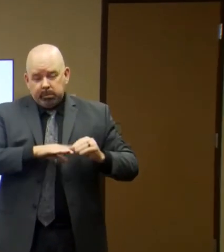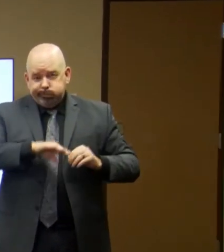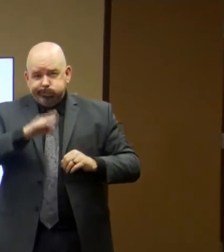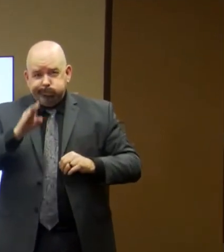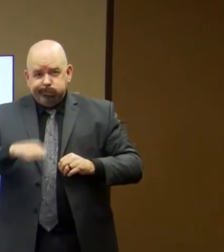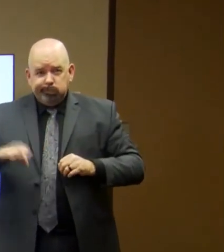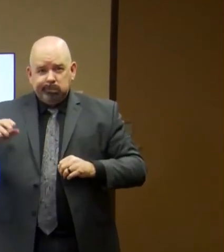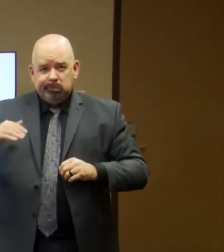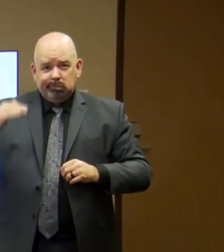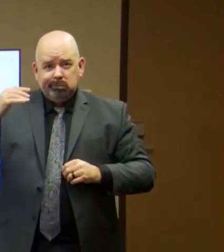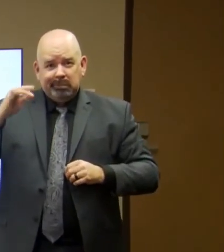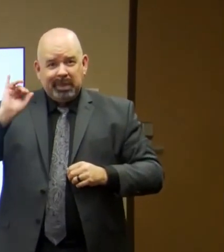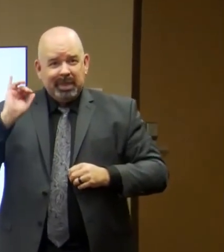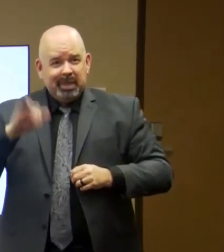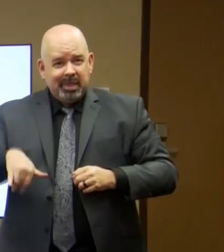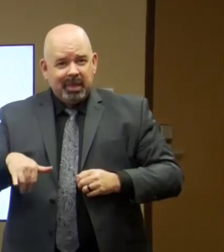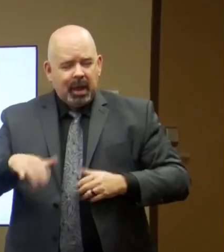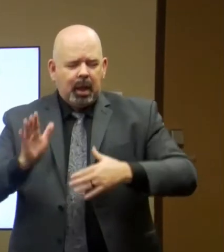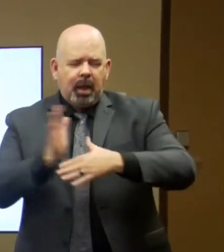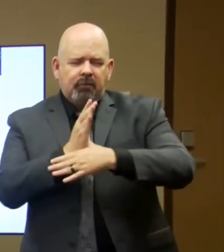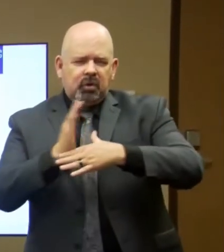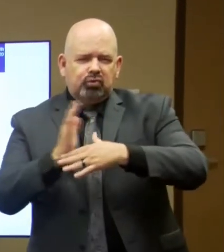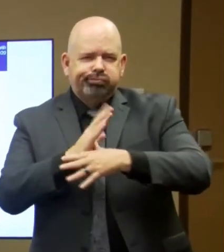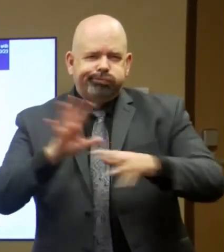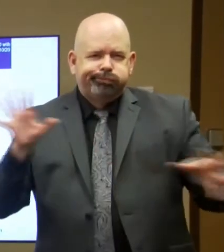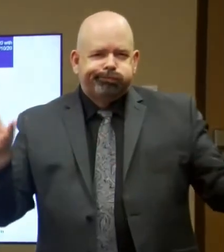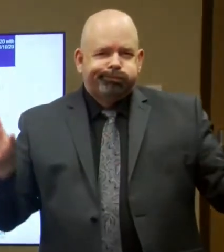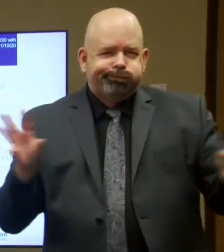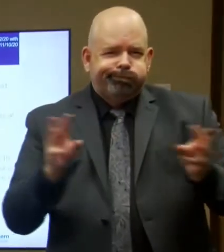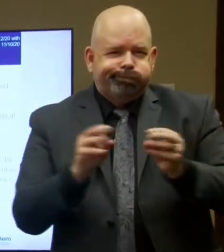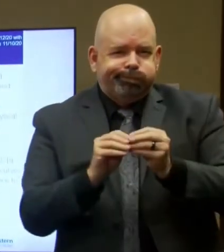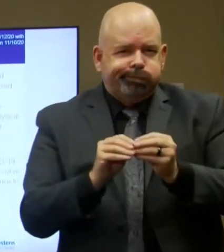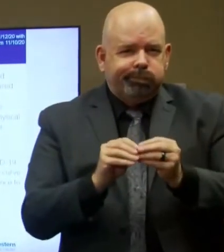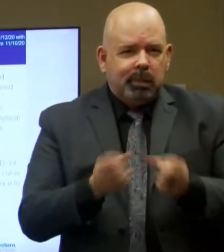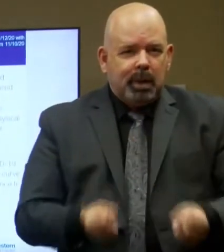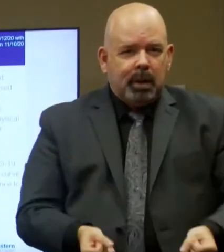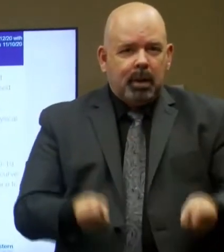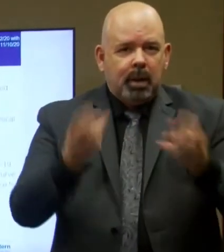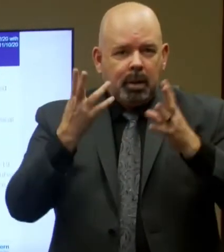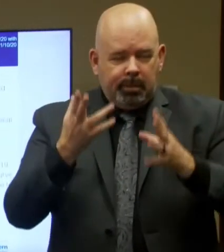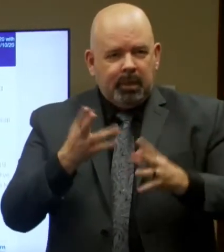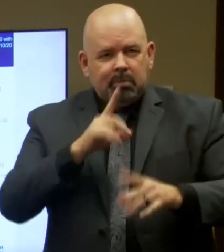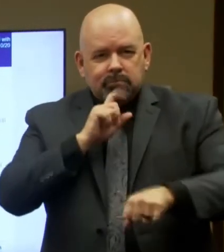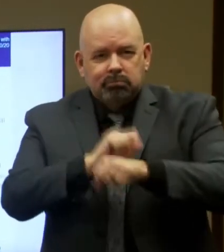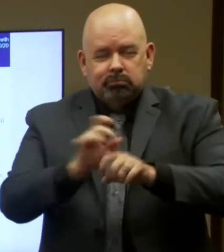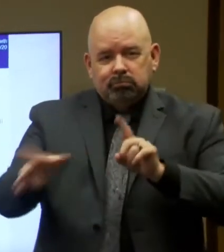case numbers, okay? That red line, this is today.